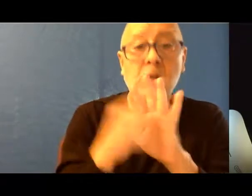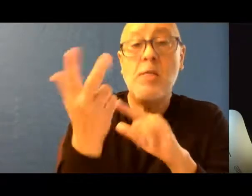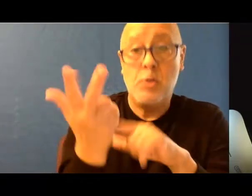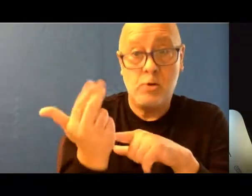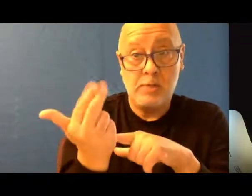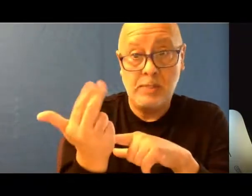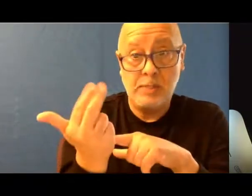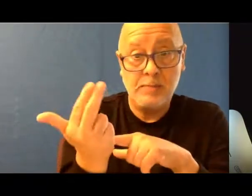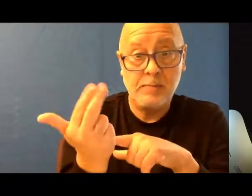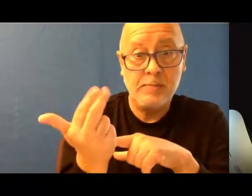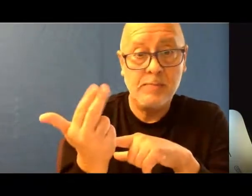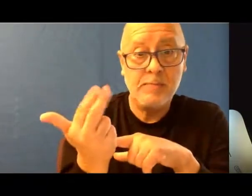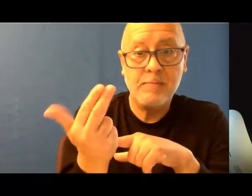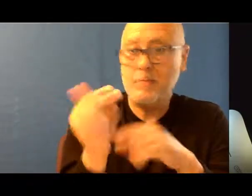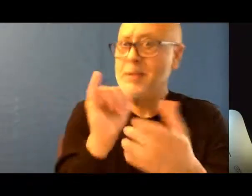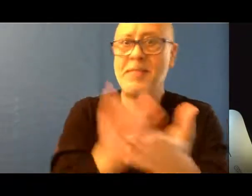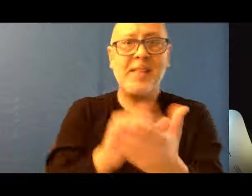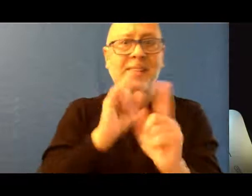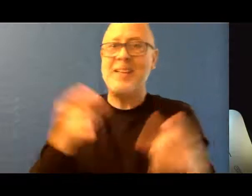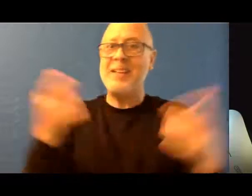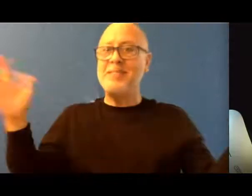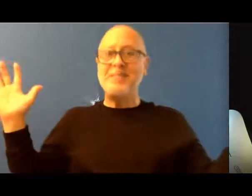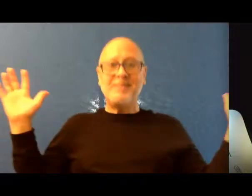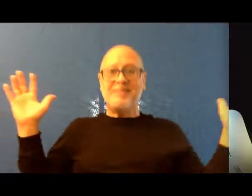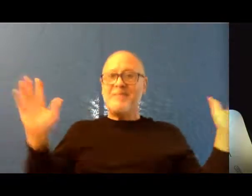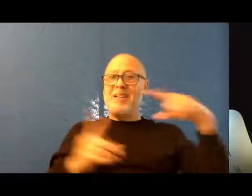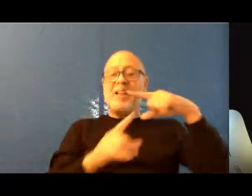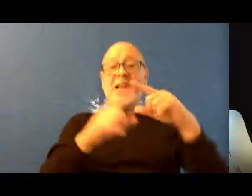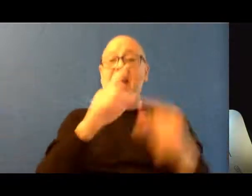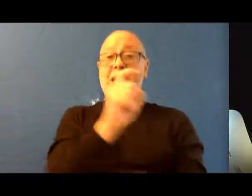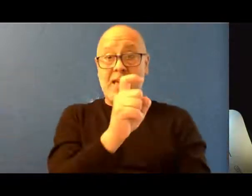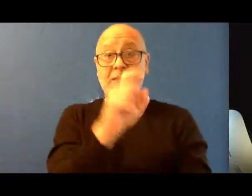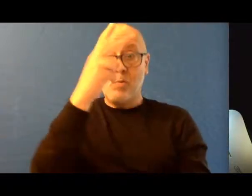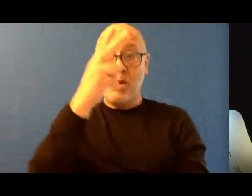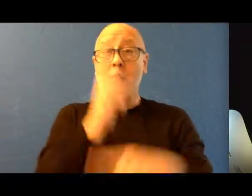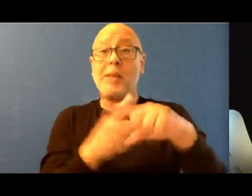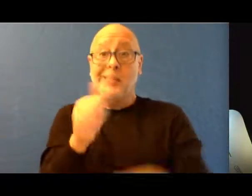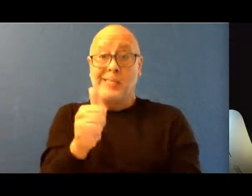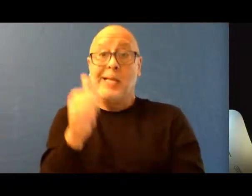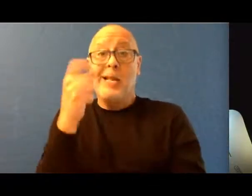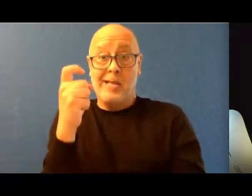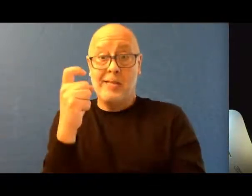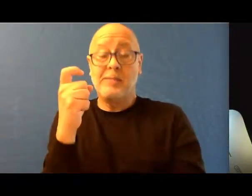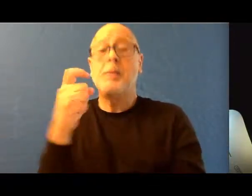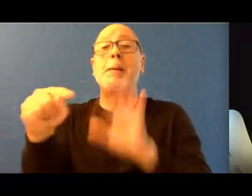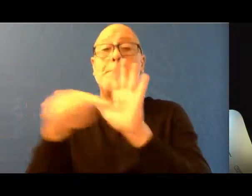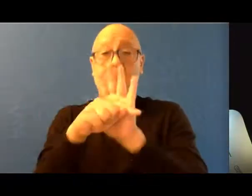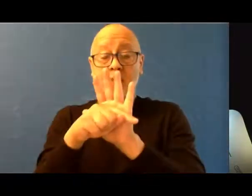13. And that's my answer. X squared plus 10x